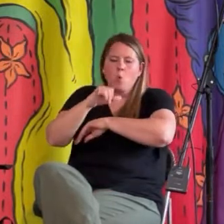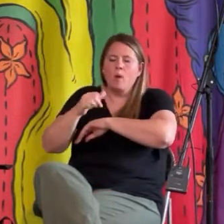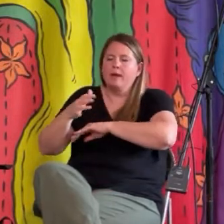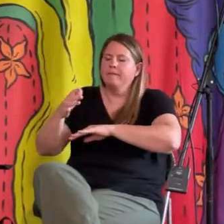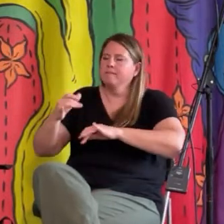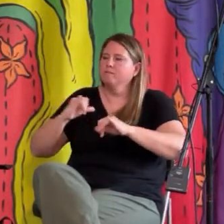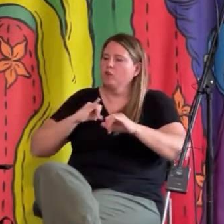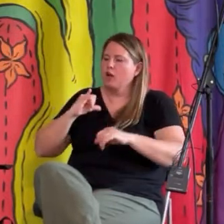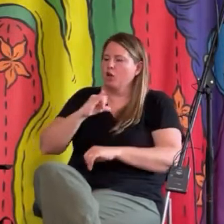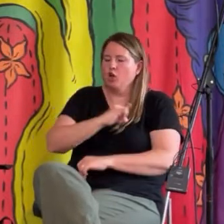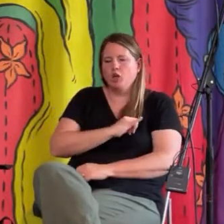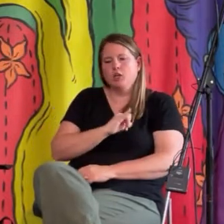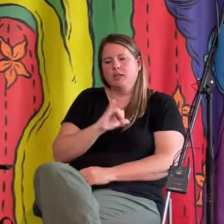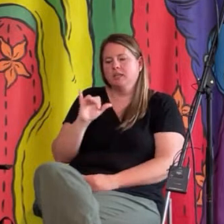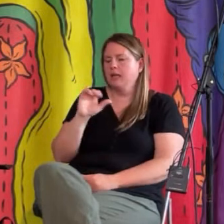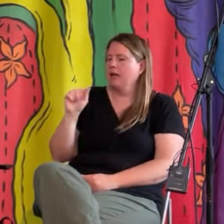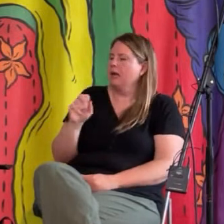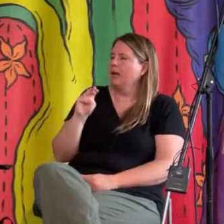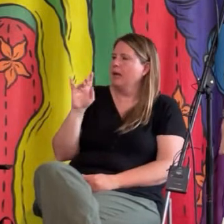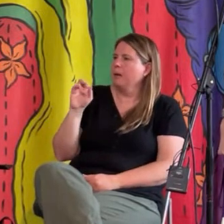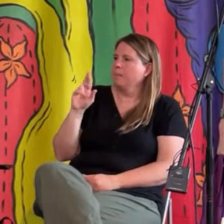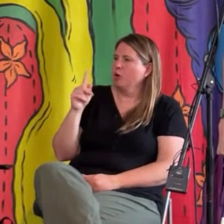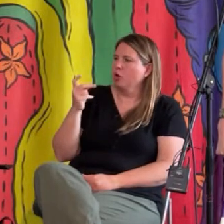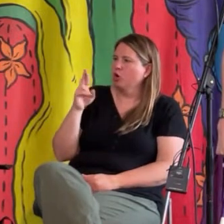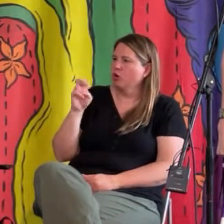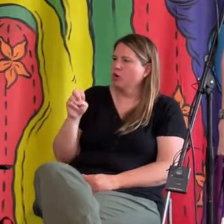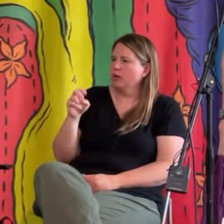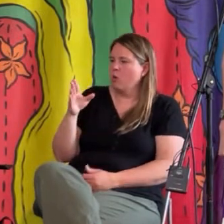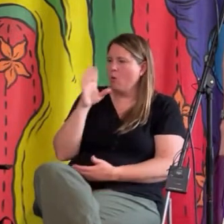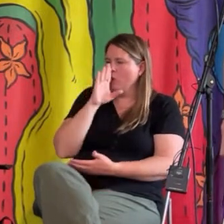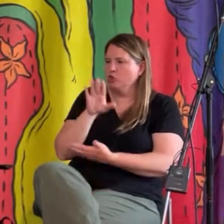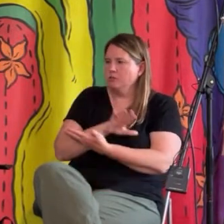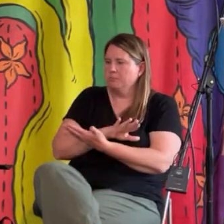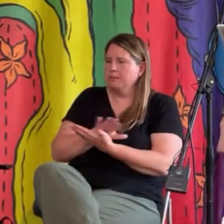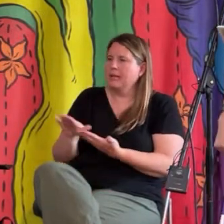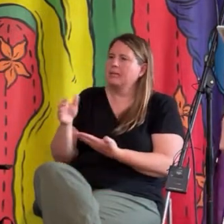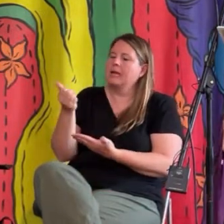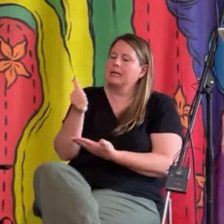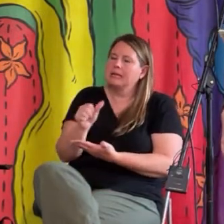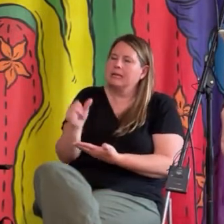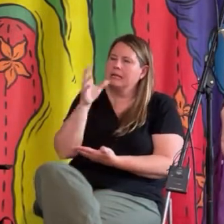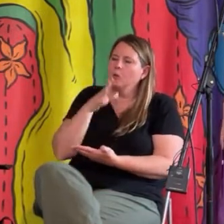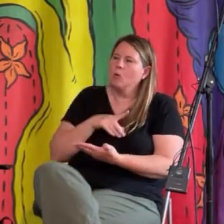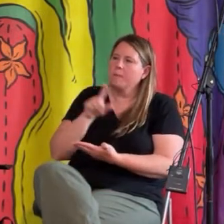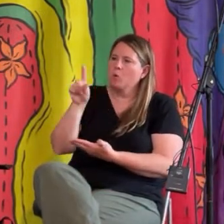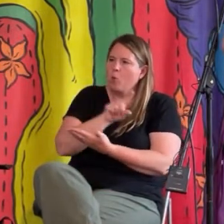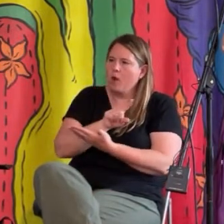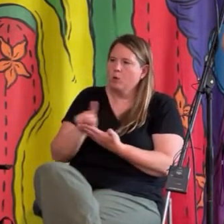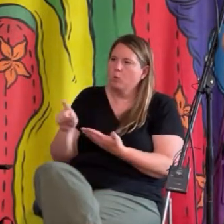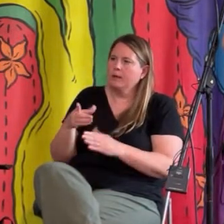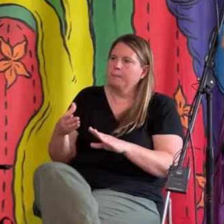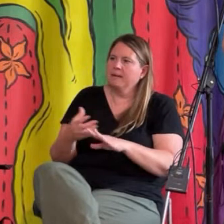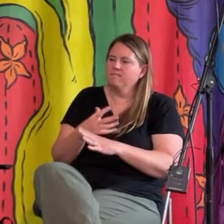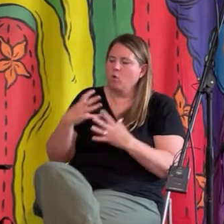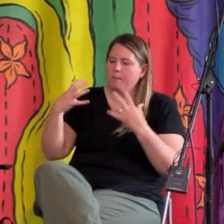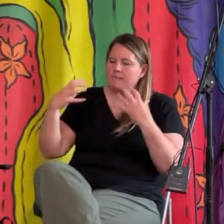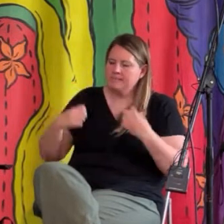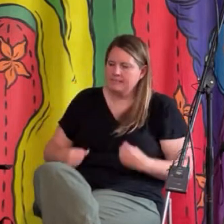or plain as any woman who, a week before mastectomy, practices being